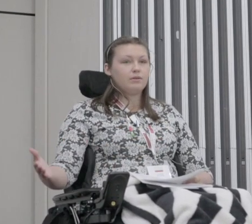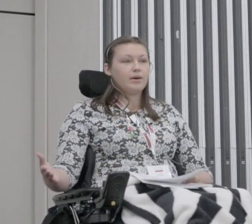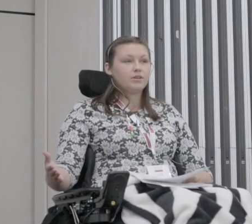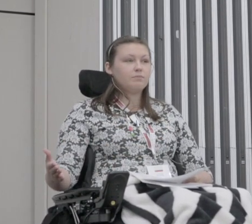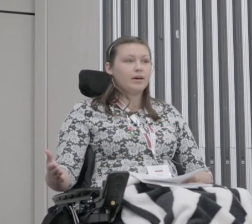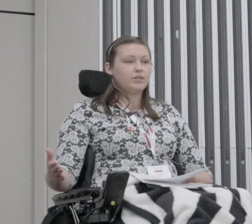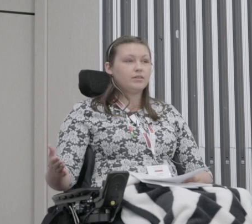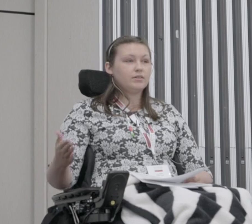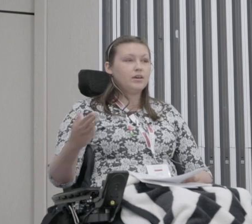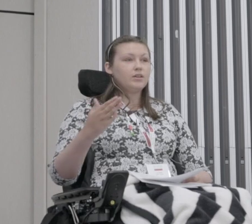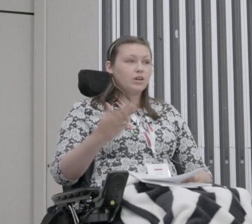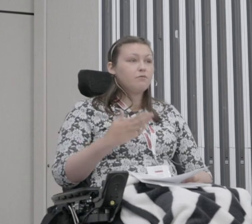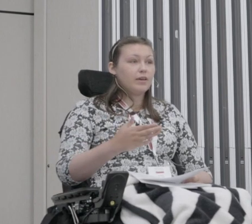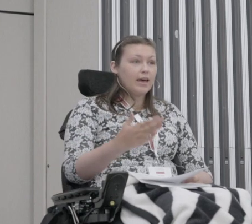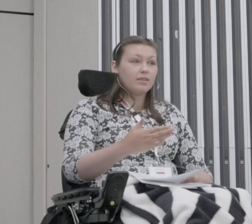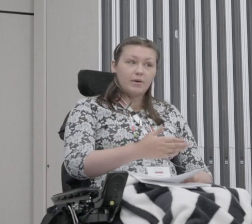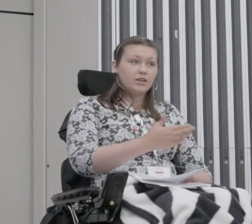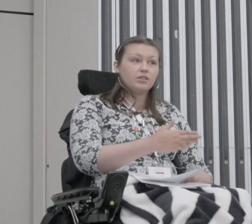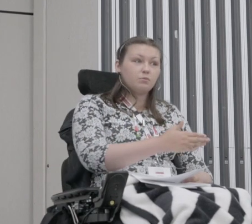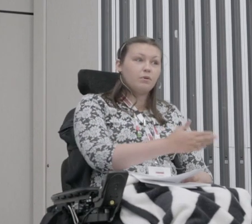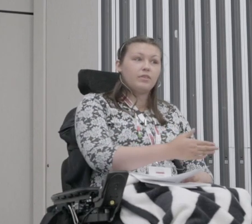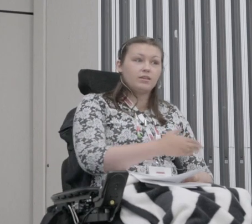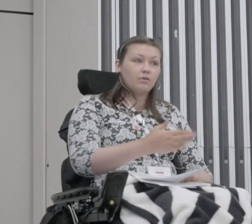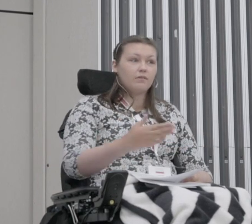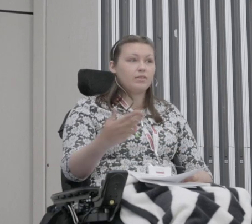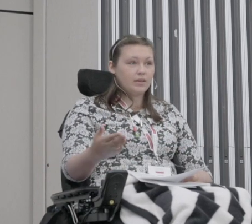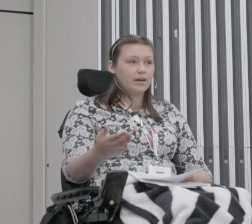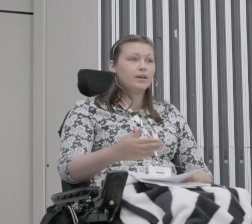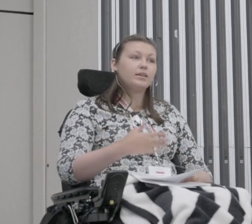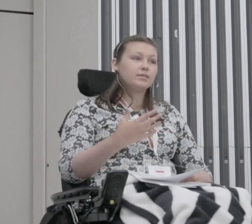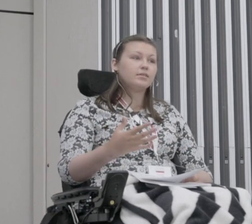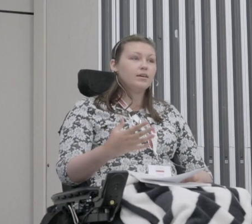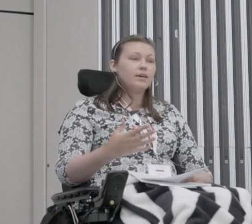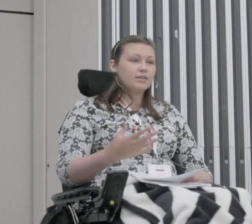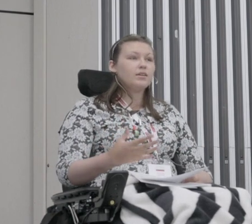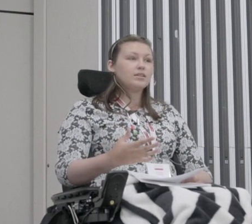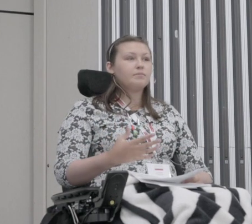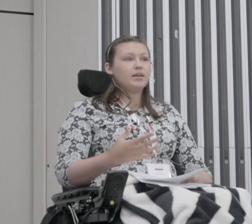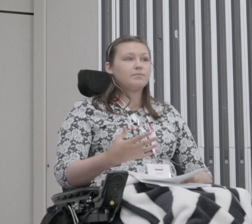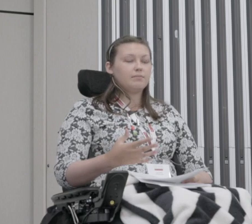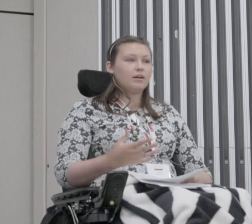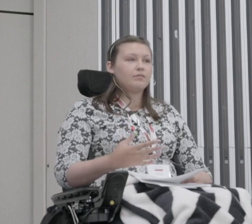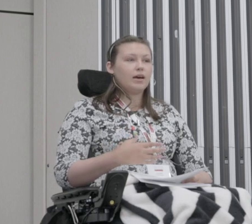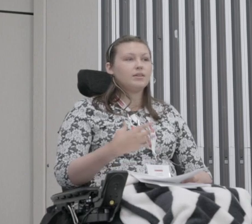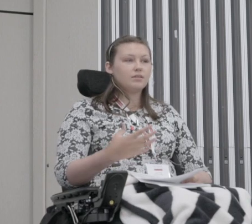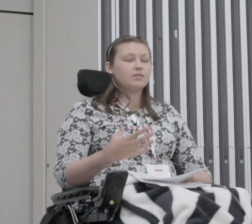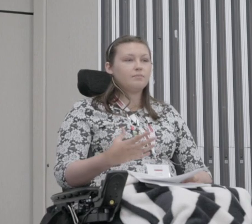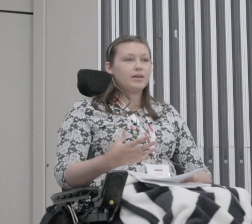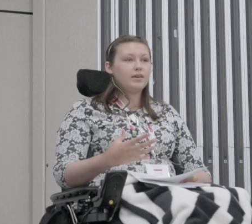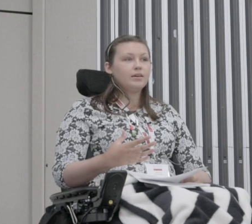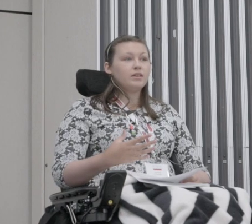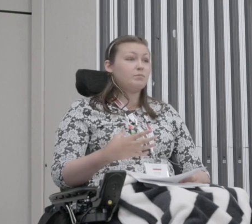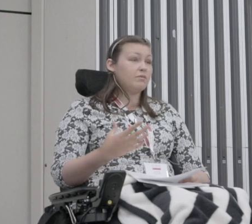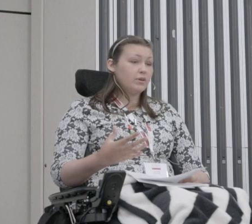how it's going to impact on patients. Don't forget that patients will want this rather than that. And it's nice for me to make my life count. It's nice